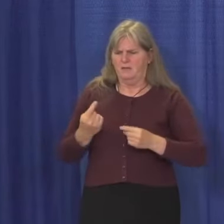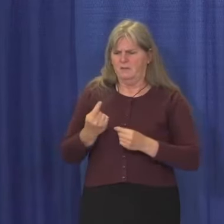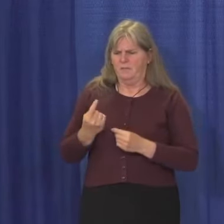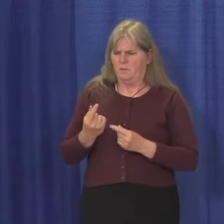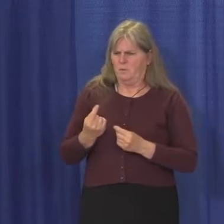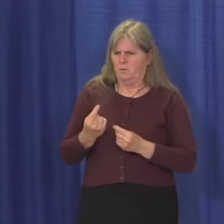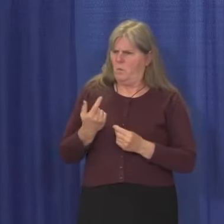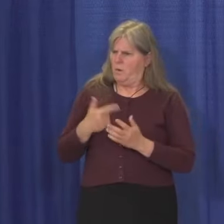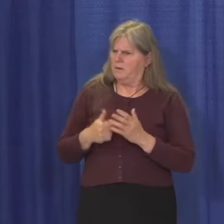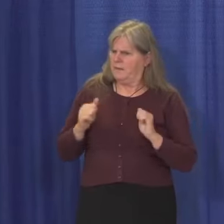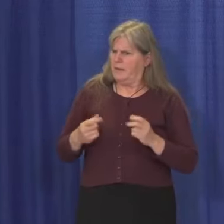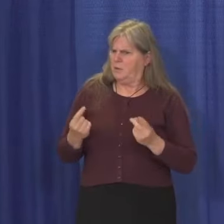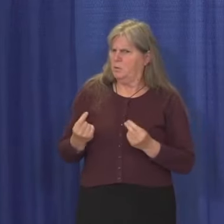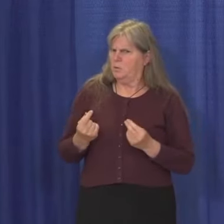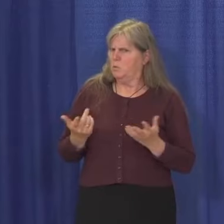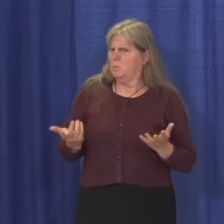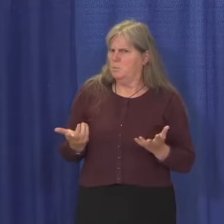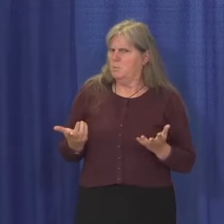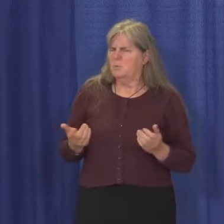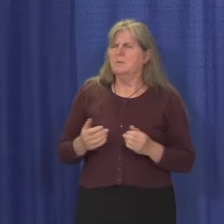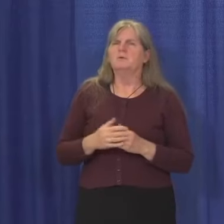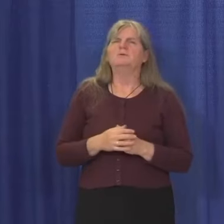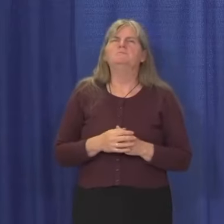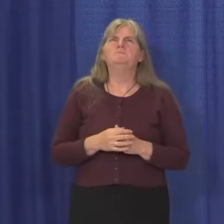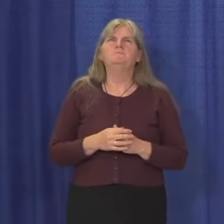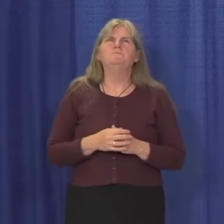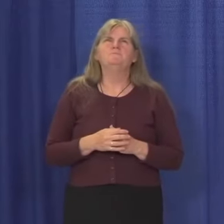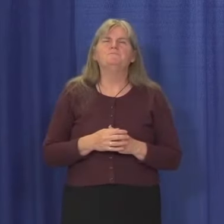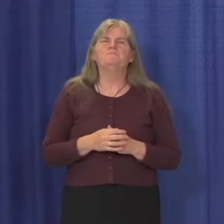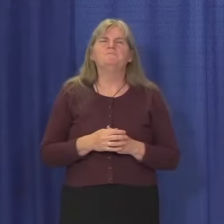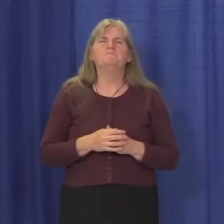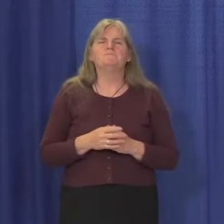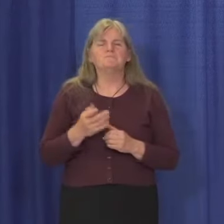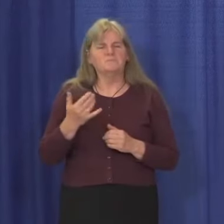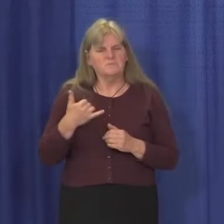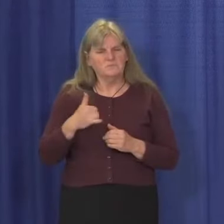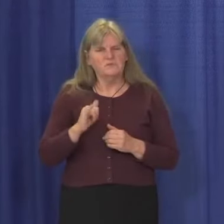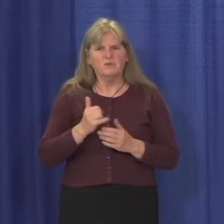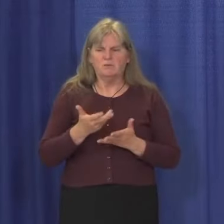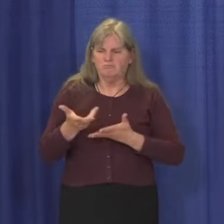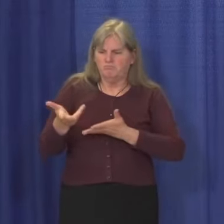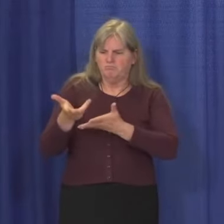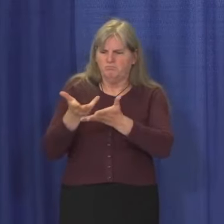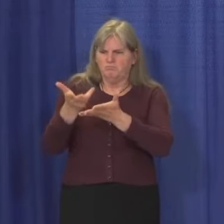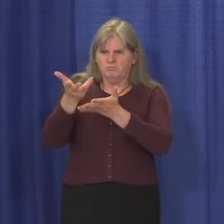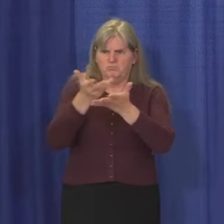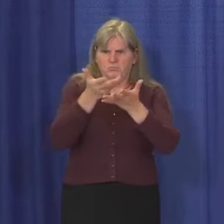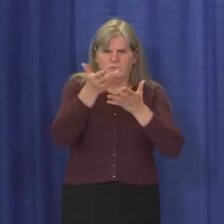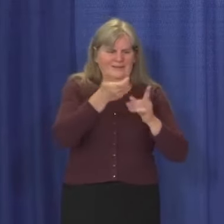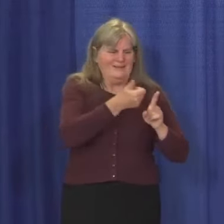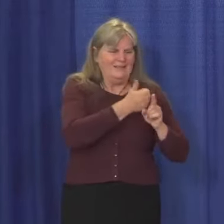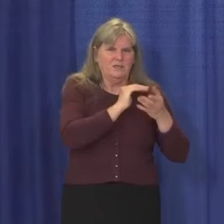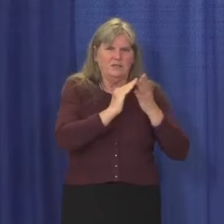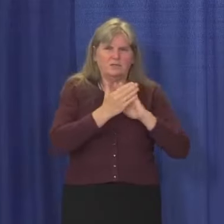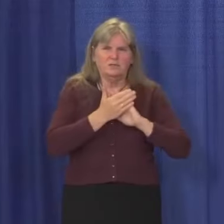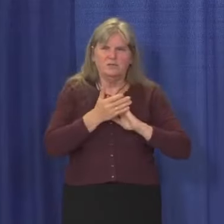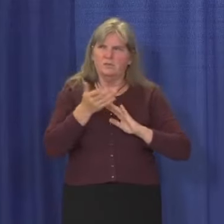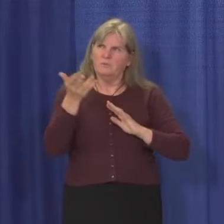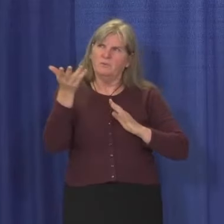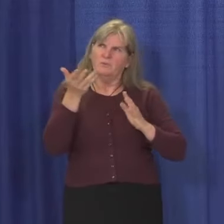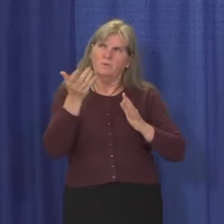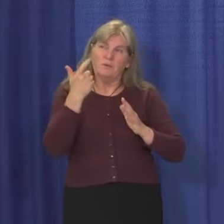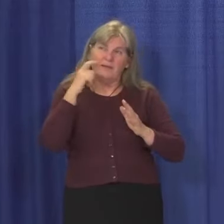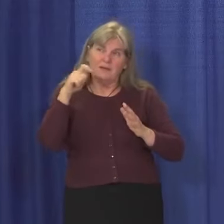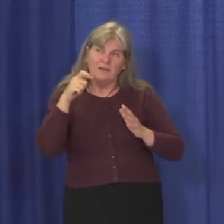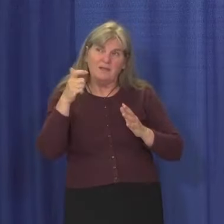What could we be doing that we're not doing? Just continuing to engage in what would work for particular communities,